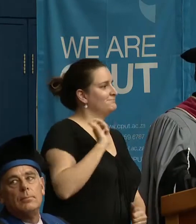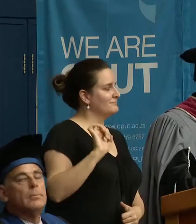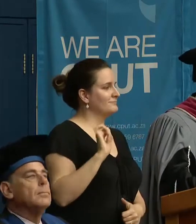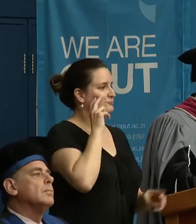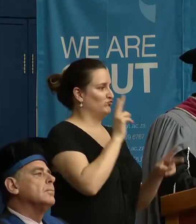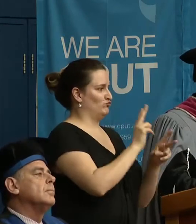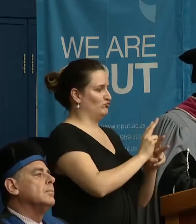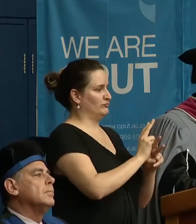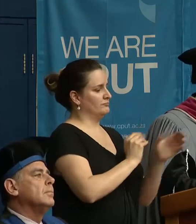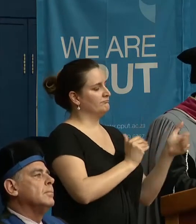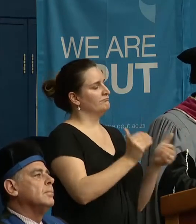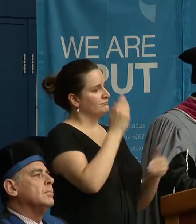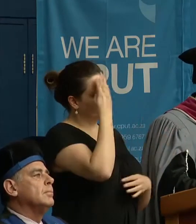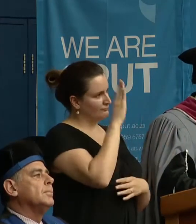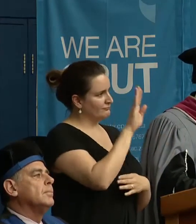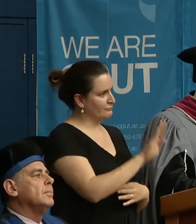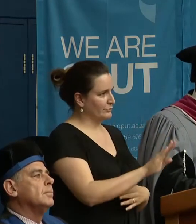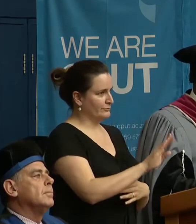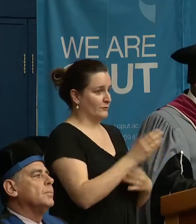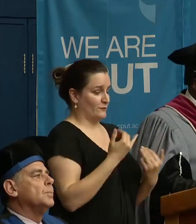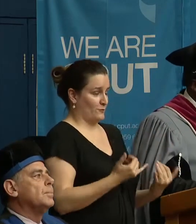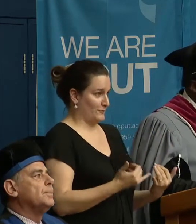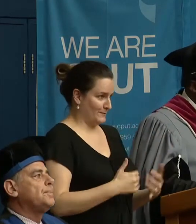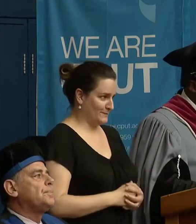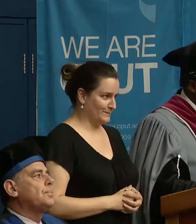over the ceremony as a chancellor,